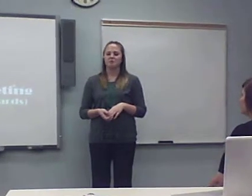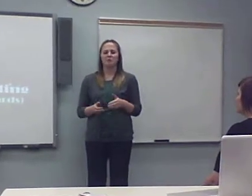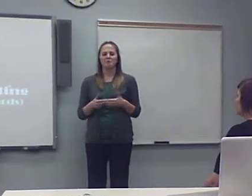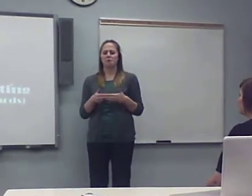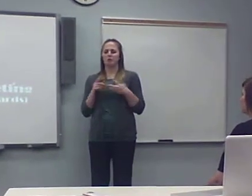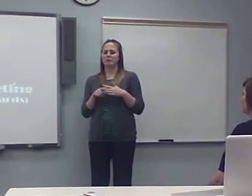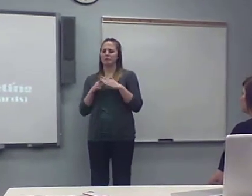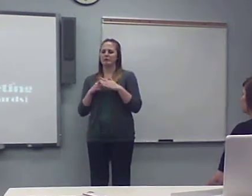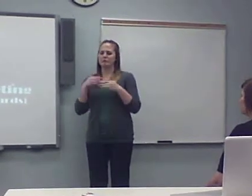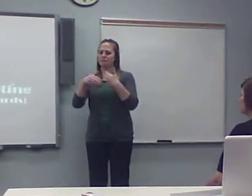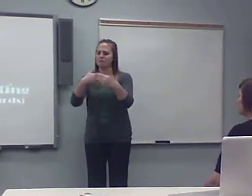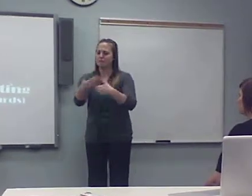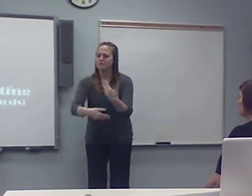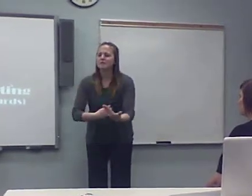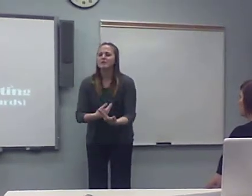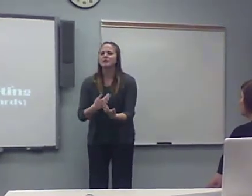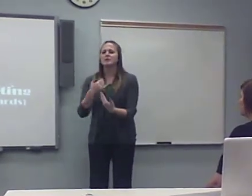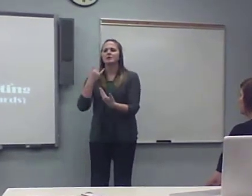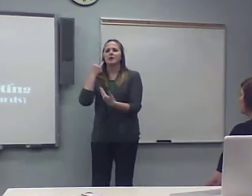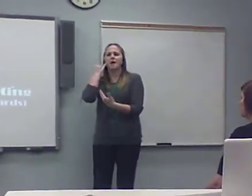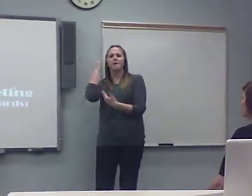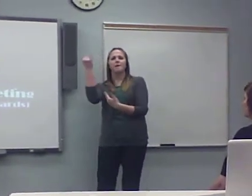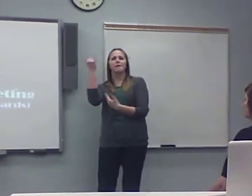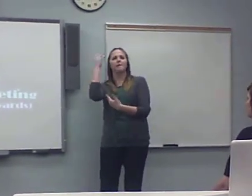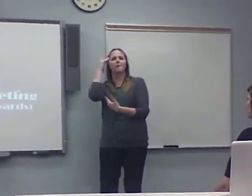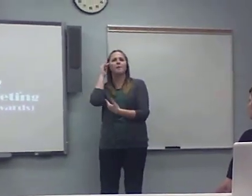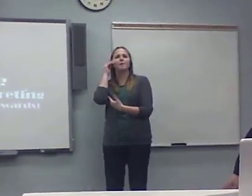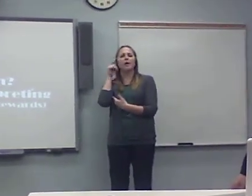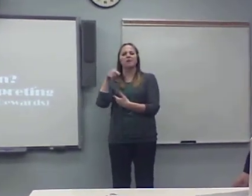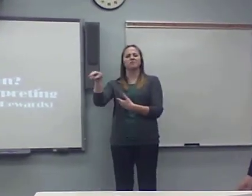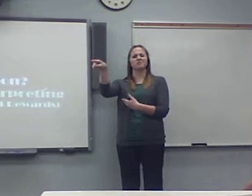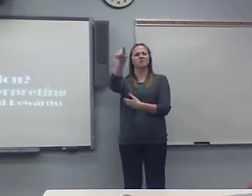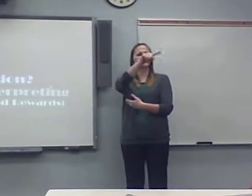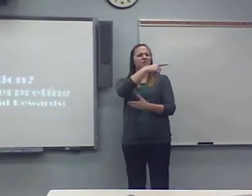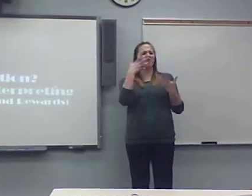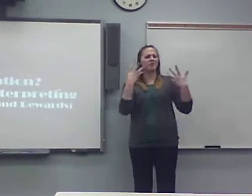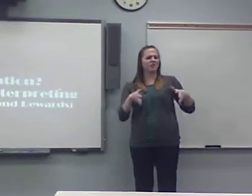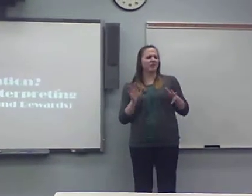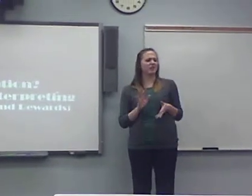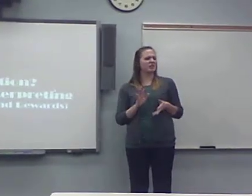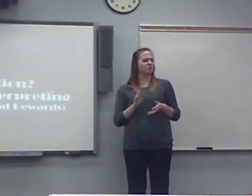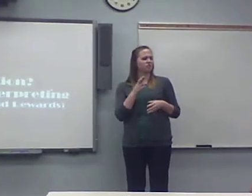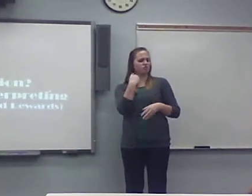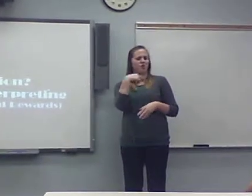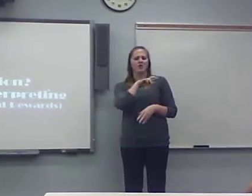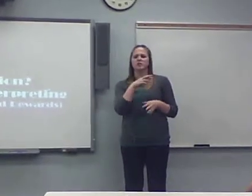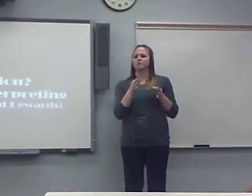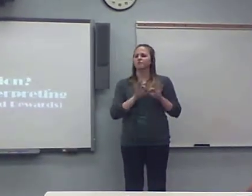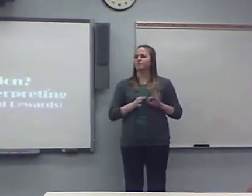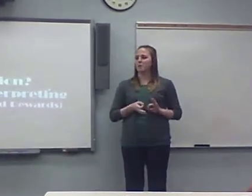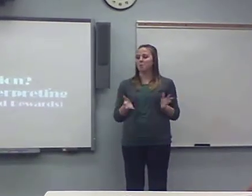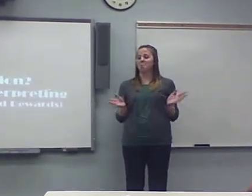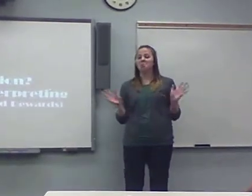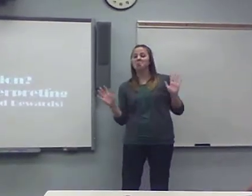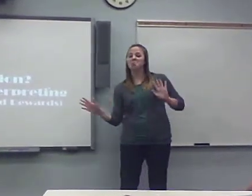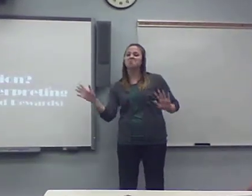get an idea of how many of you have already done any kind of religious interpreting. Okay, about half of you. All right, great,